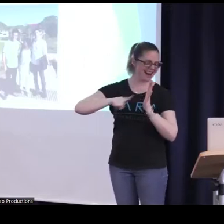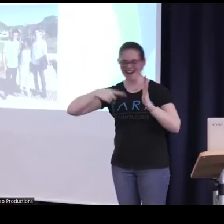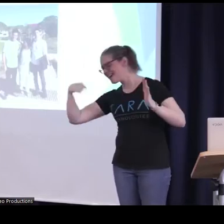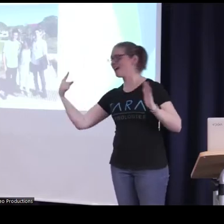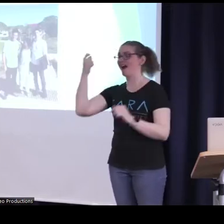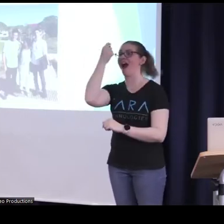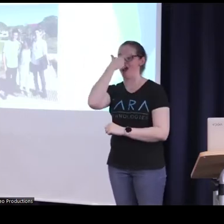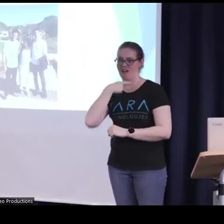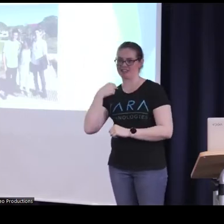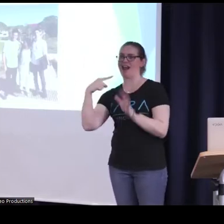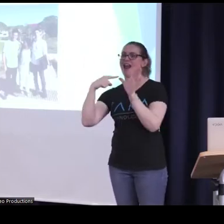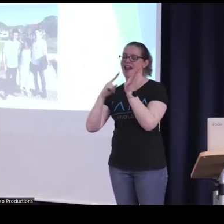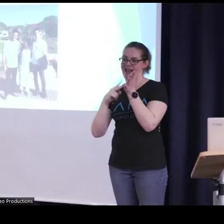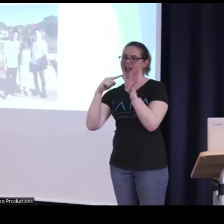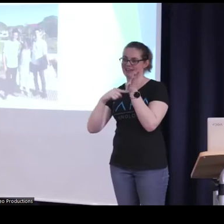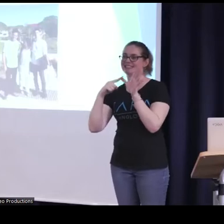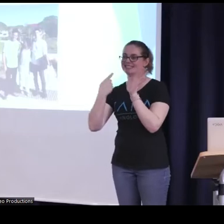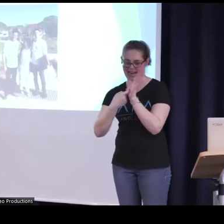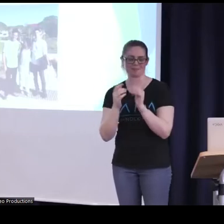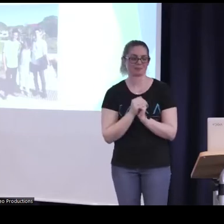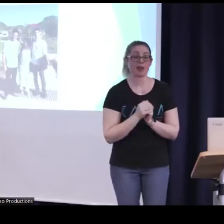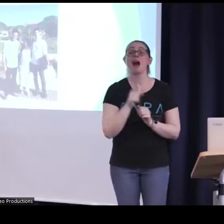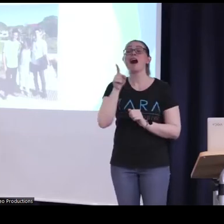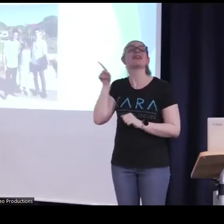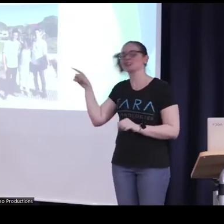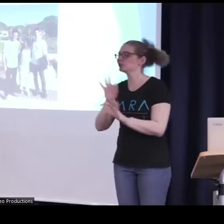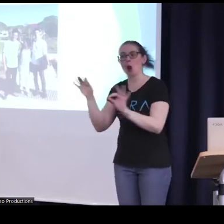about Kara and our first ever avatar.